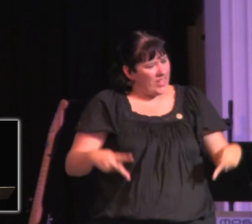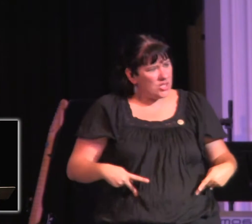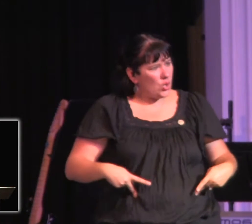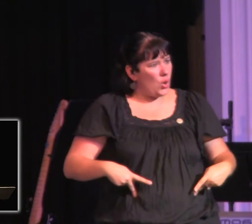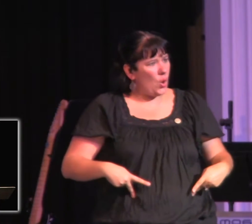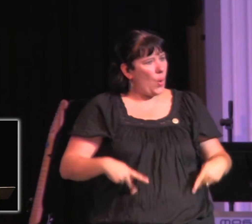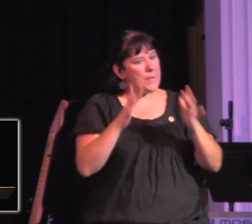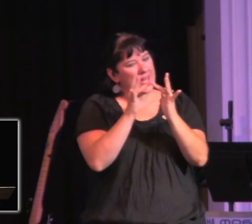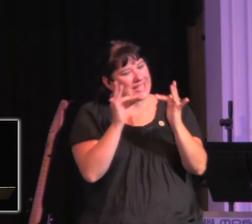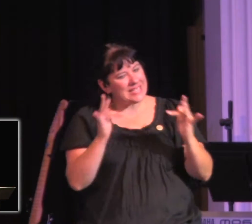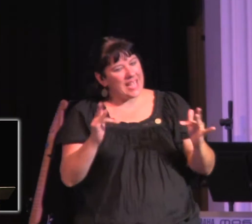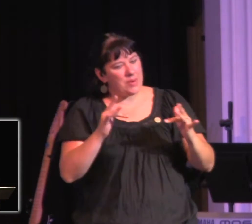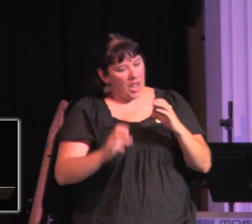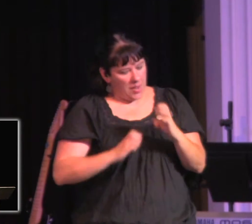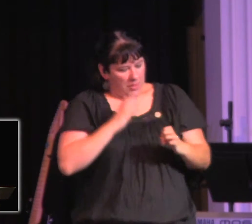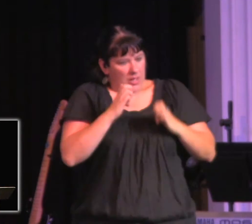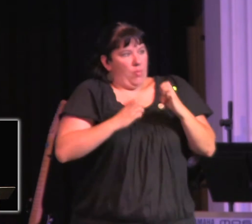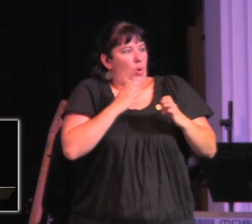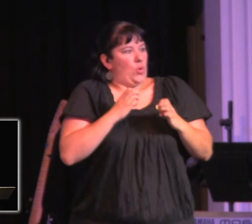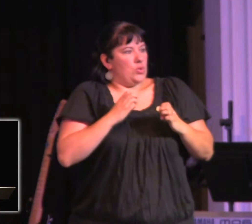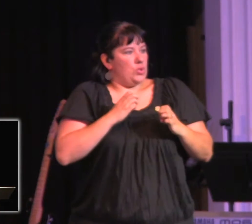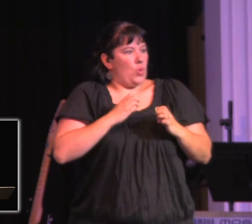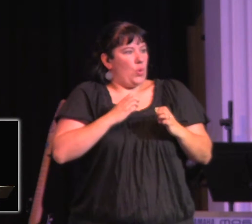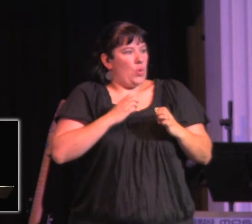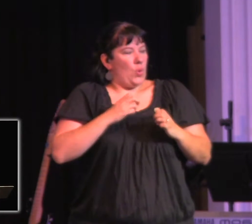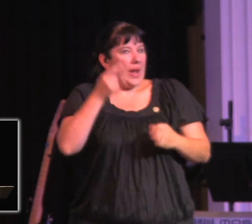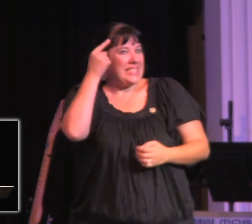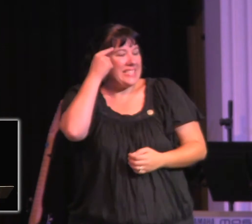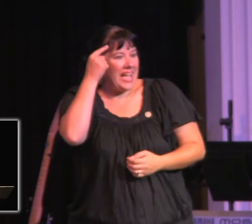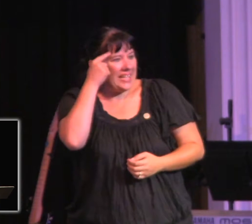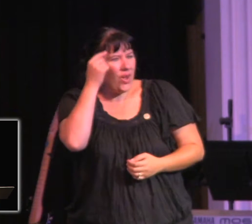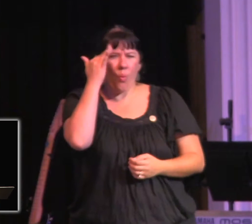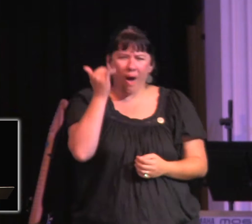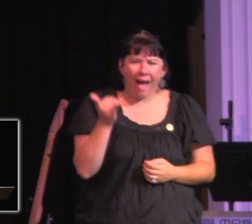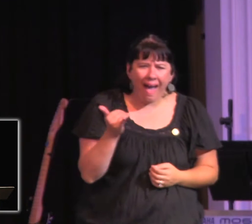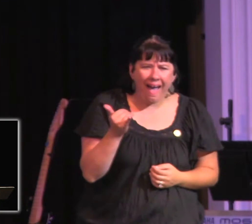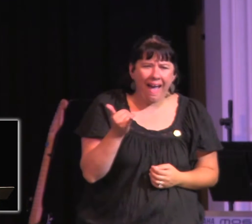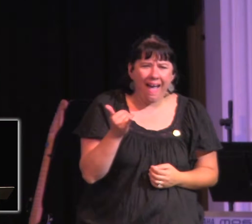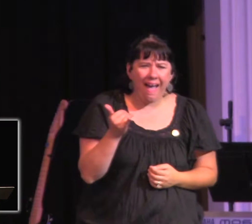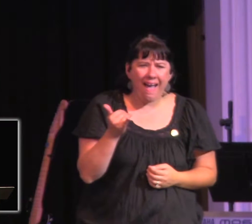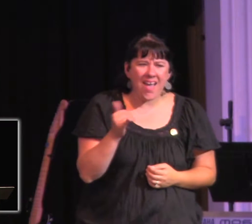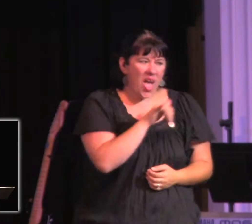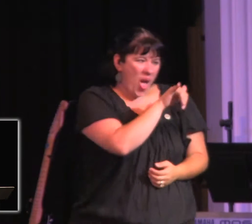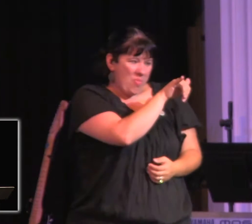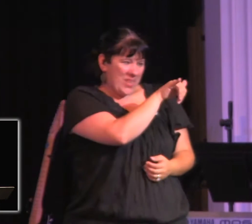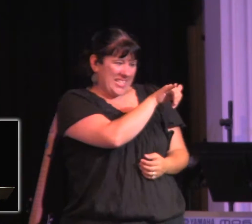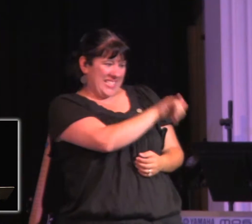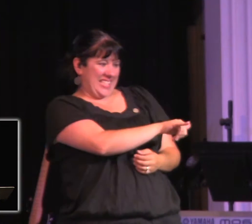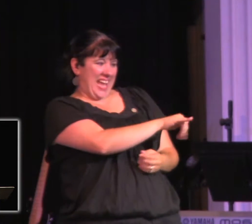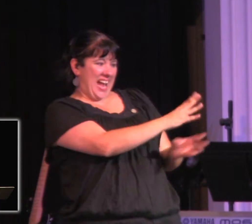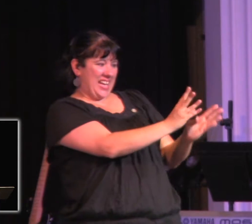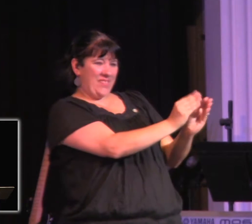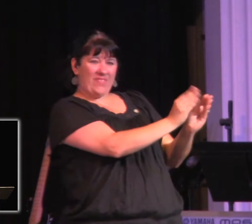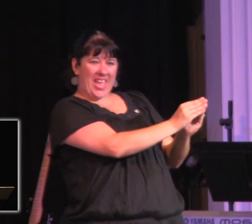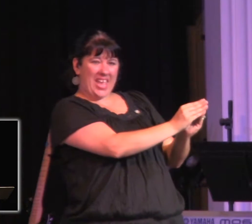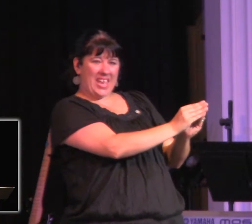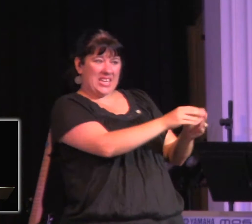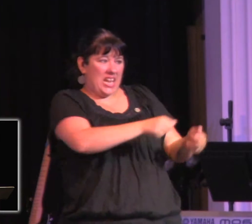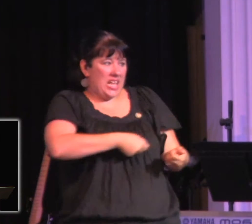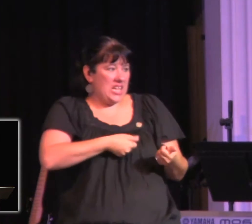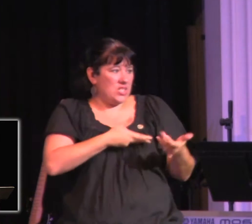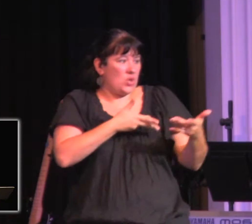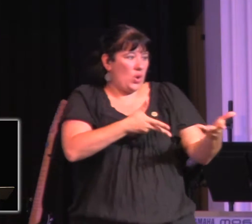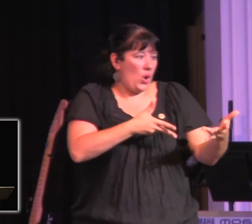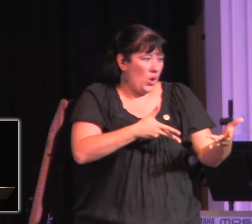Why? Because this event that happened in Lafayette has traumatized a lot of people. Whenever you experience trauma,